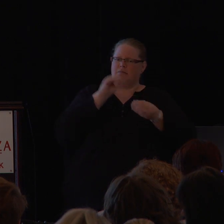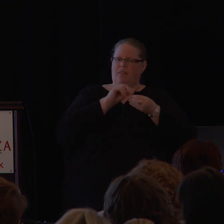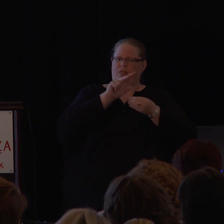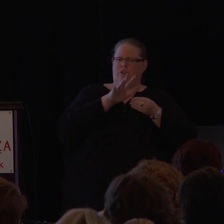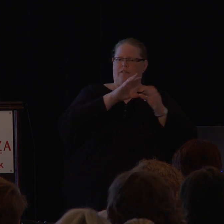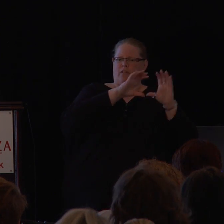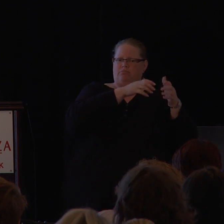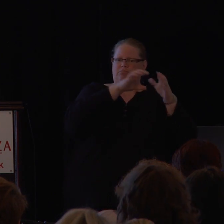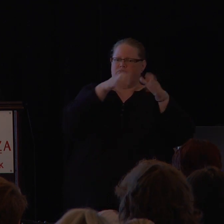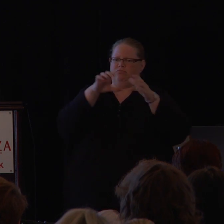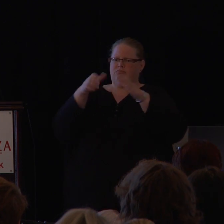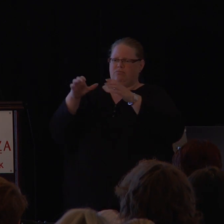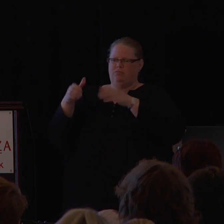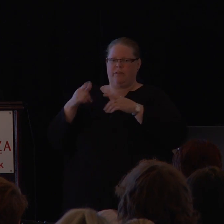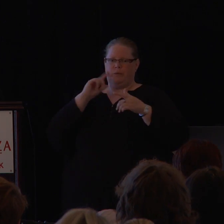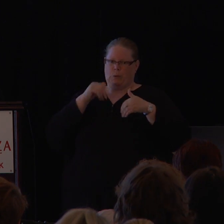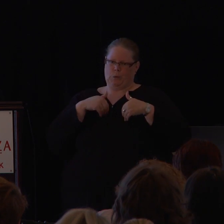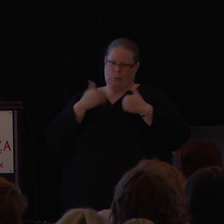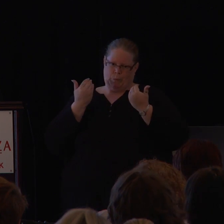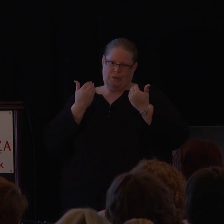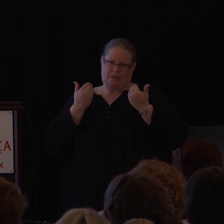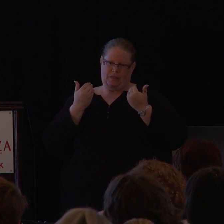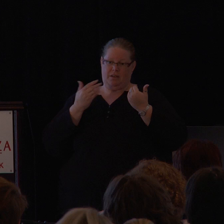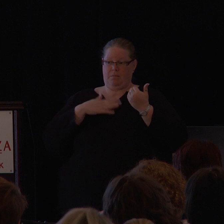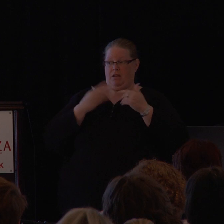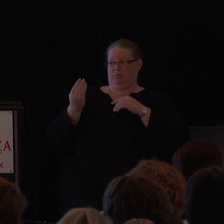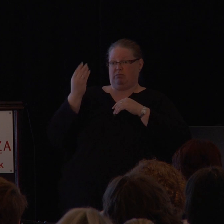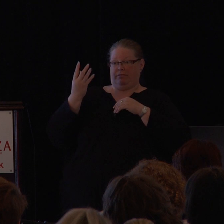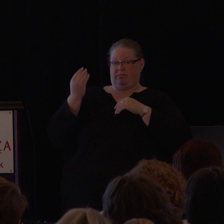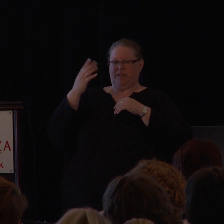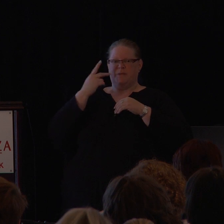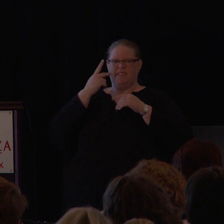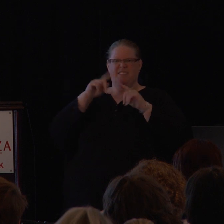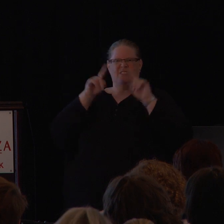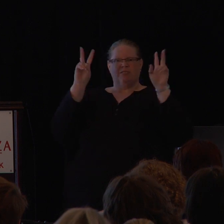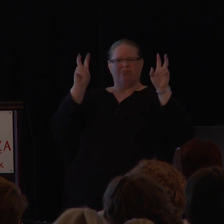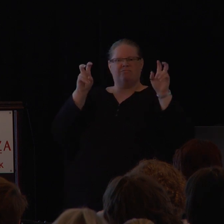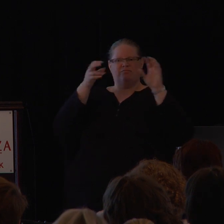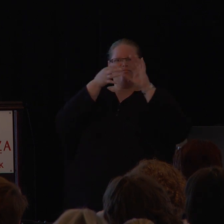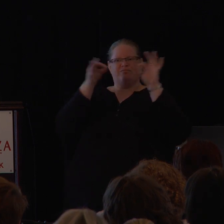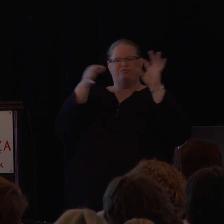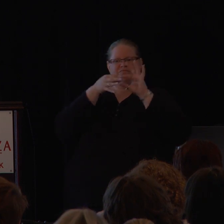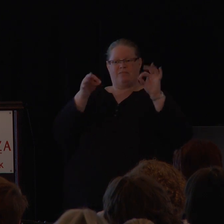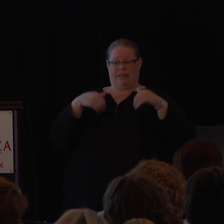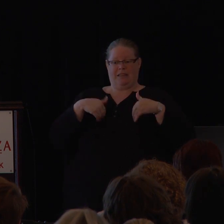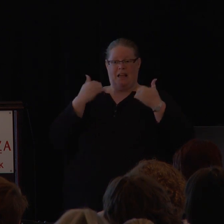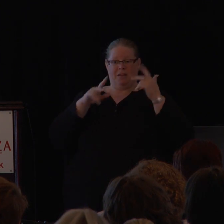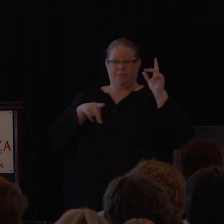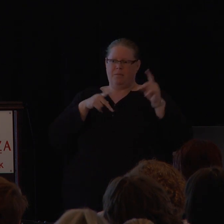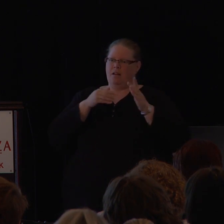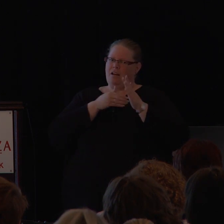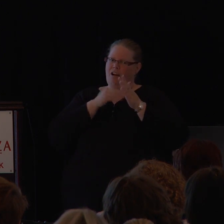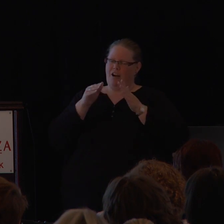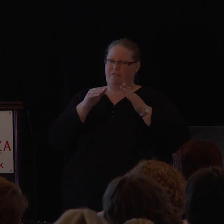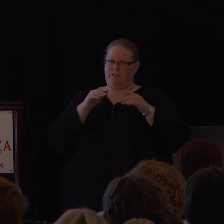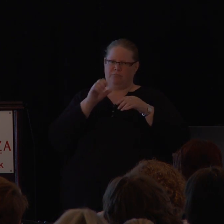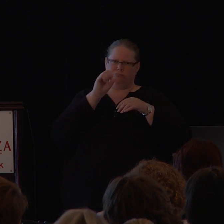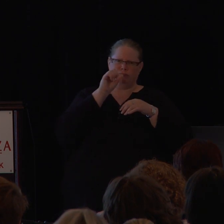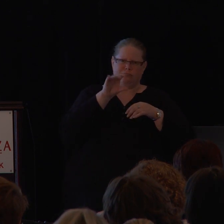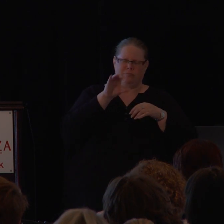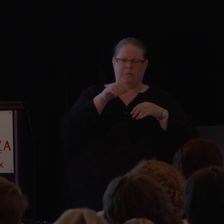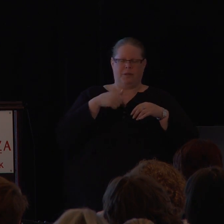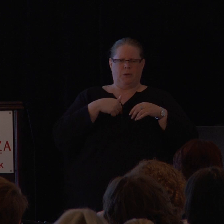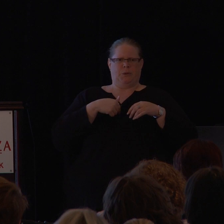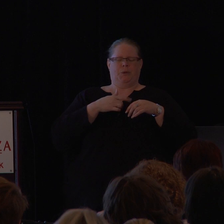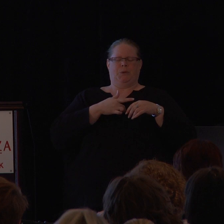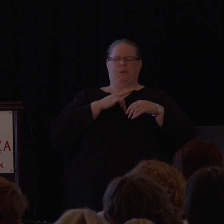throughout the province. And throughout my slides, you'll see various quotes. The young people in those focus groups often had very insightful comments,